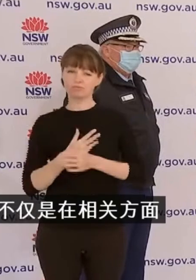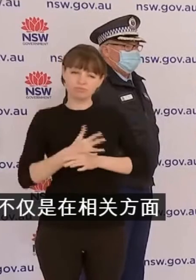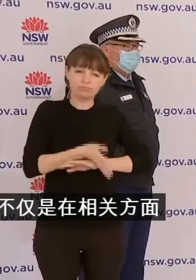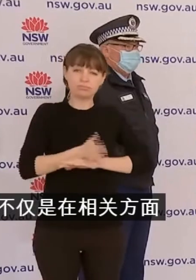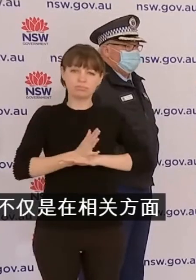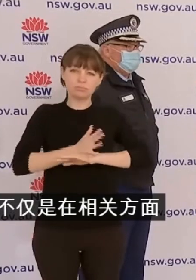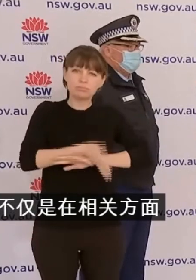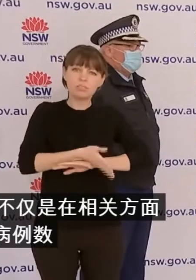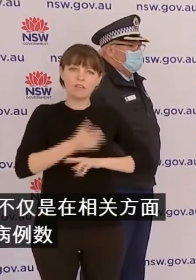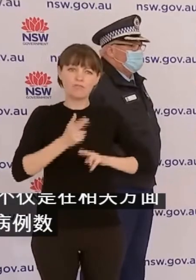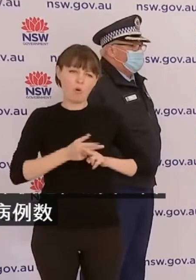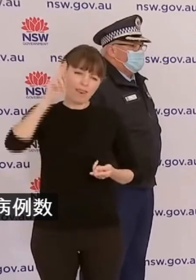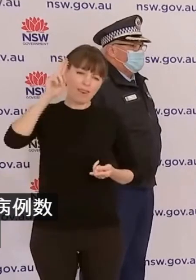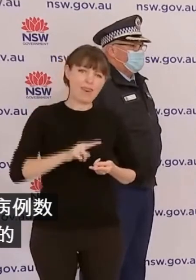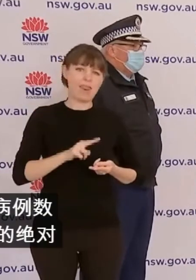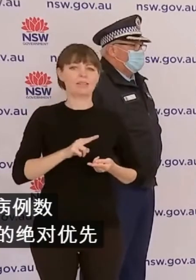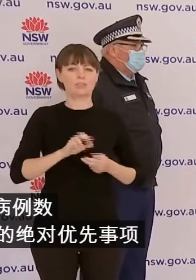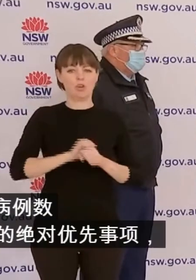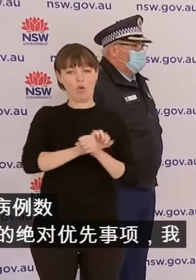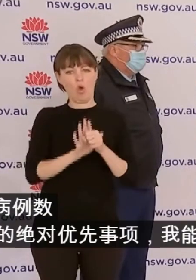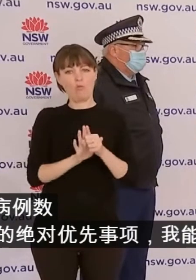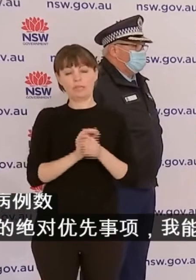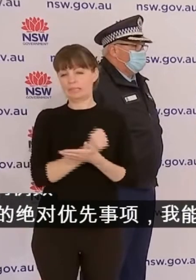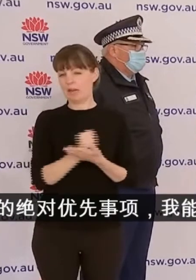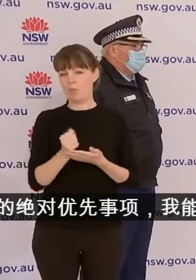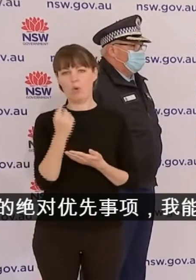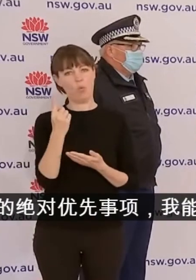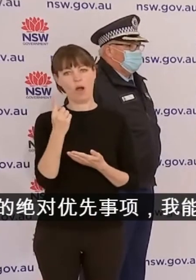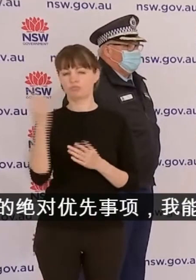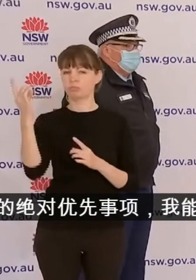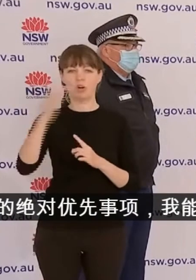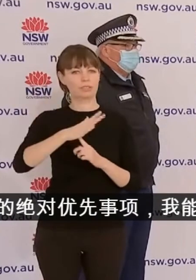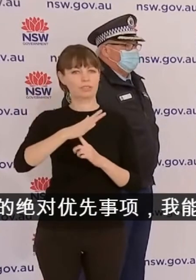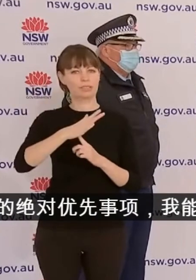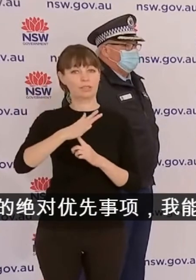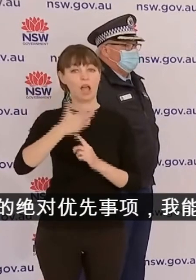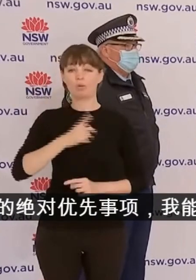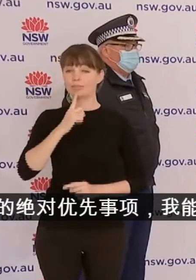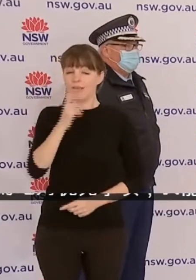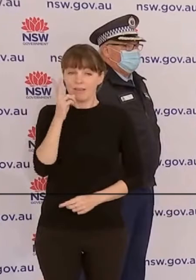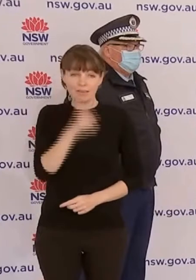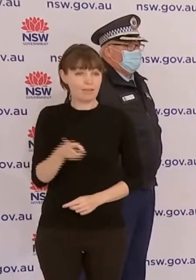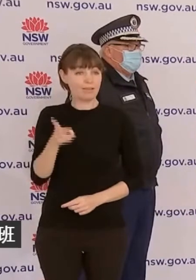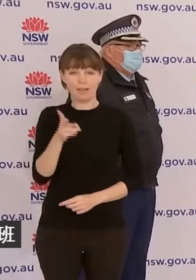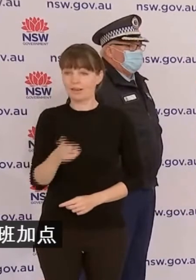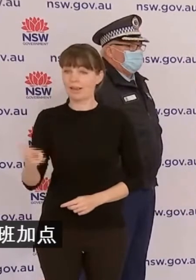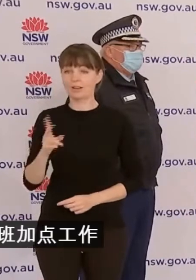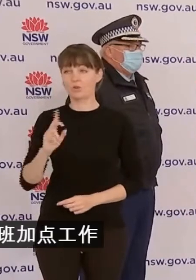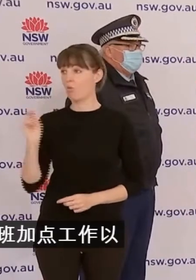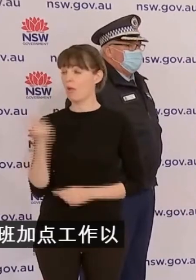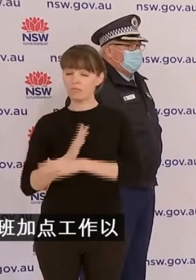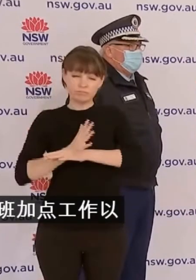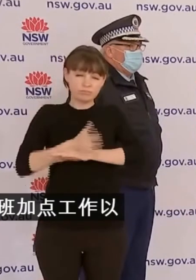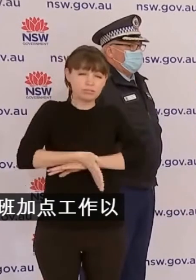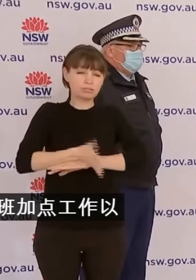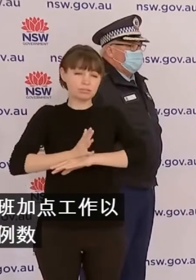to obviously reducing the case numbers, which is our absolute priority, and can I stress that a million times over, We are working overtime to